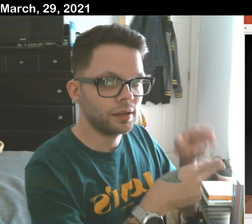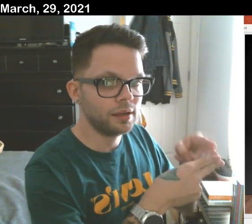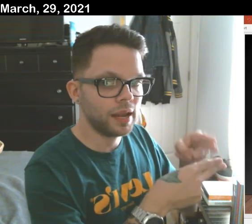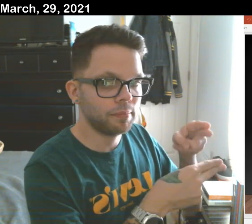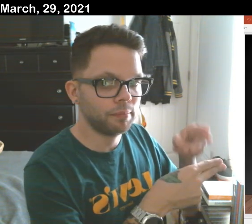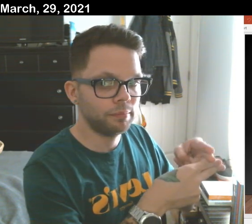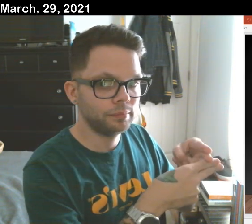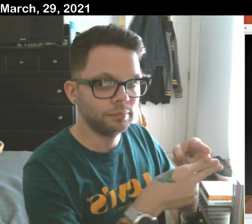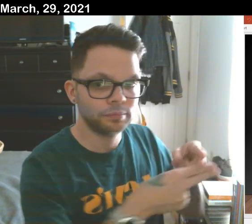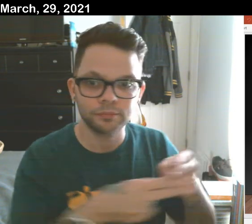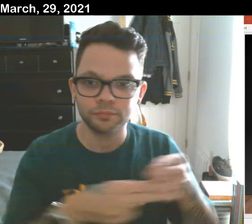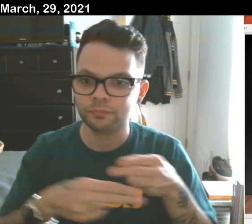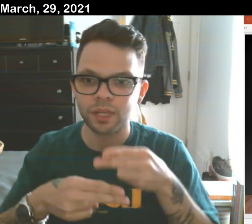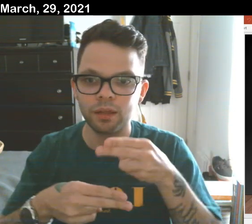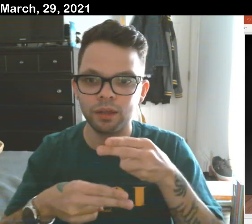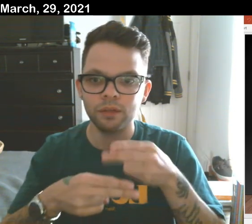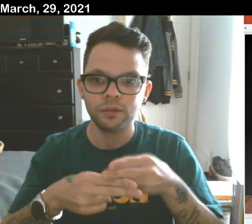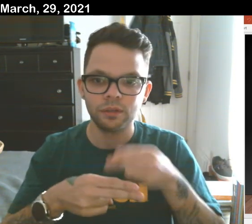Name.